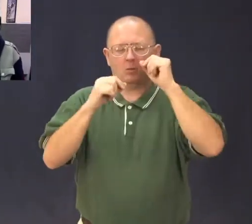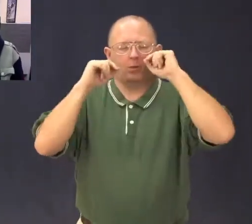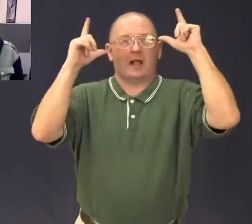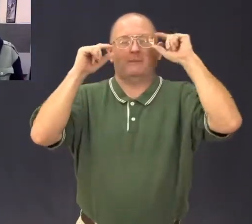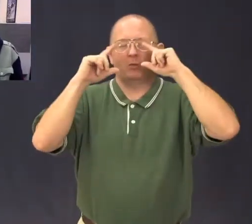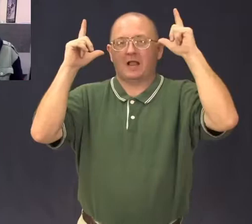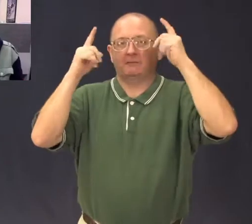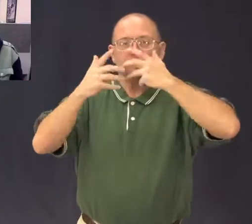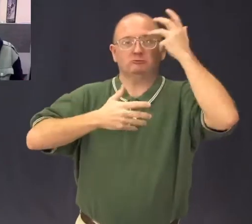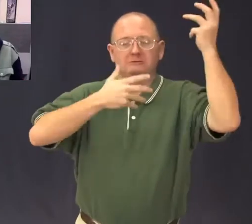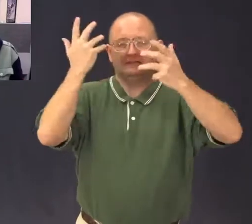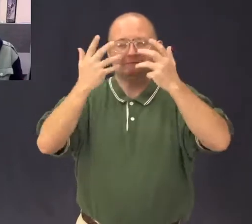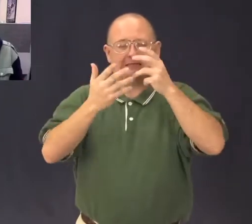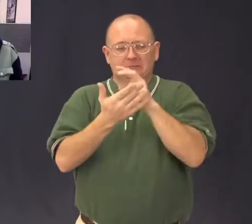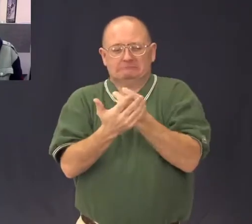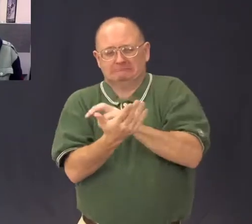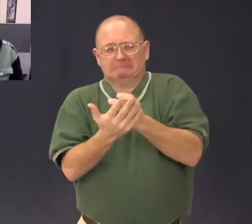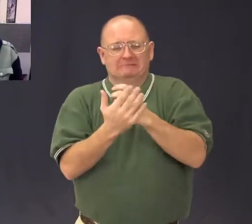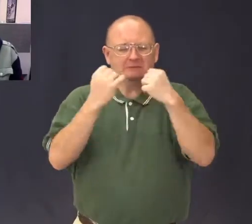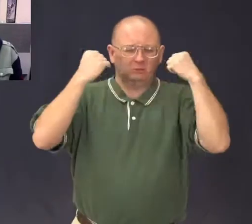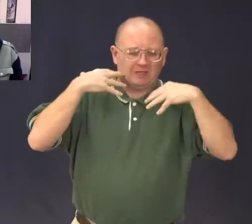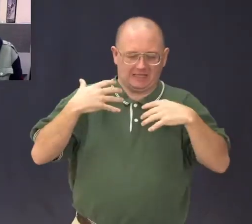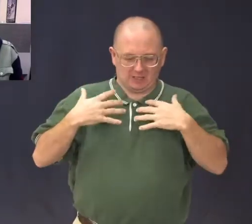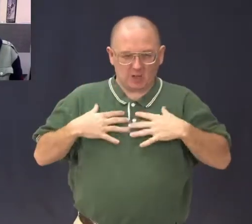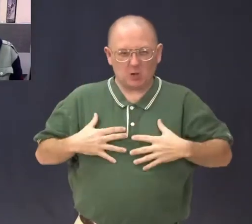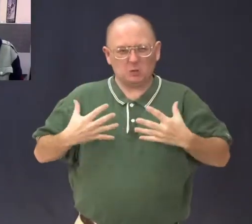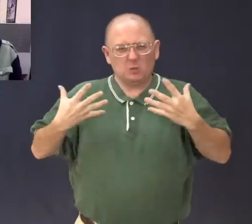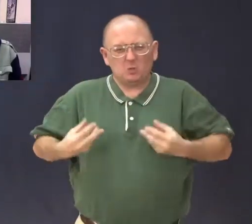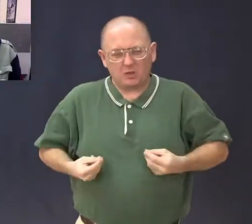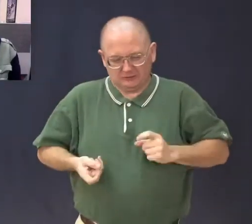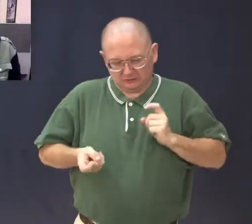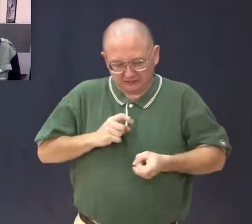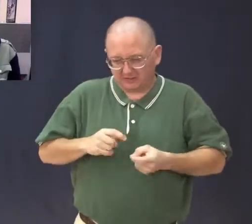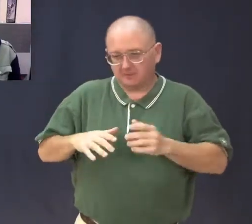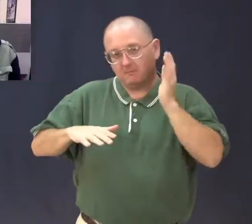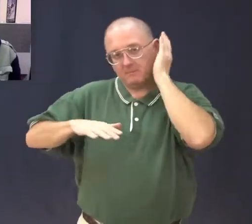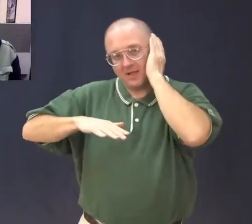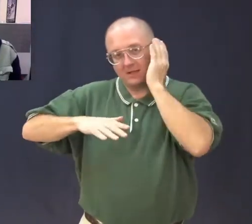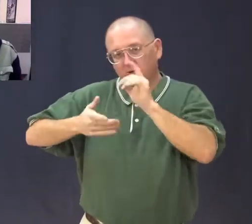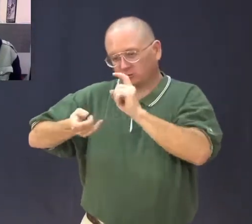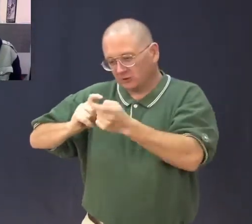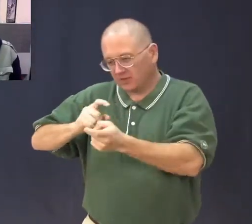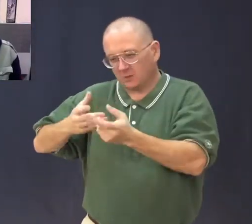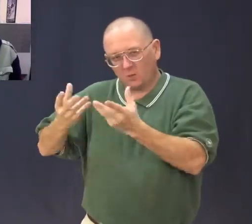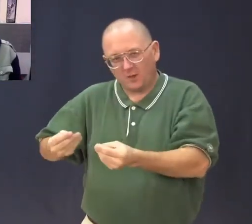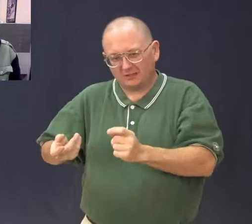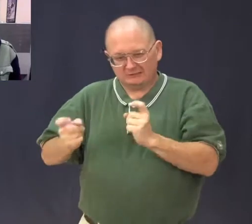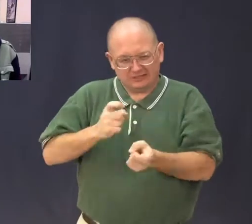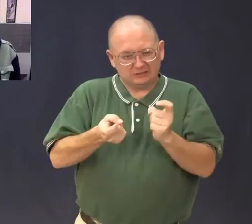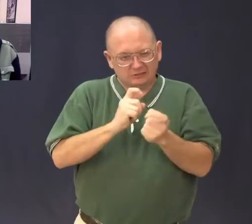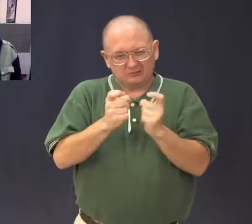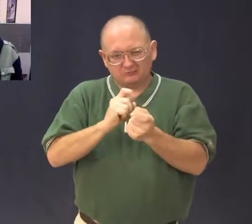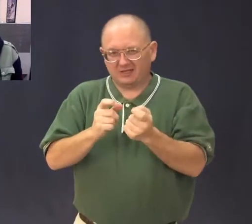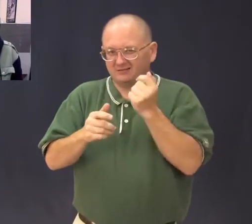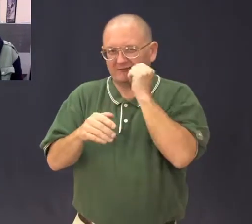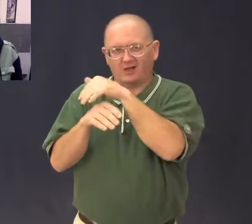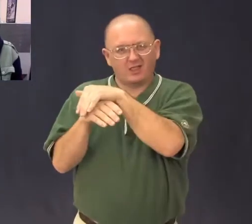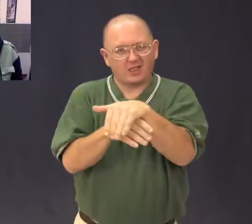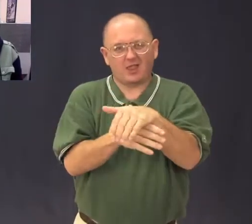absolutely awful. I was sweating and restless. I would wake up covered in a cold sweat. It would be so bad that I